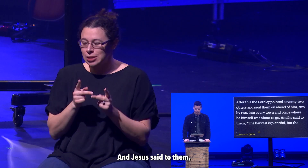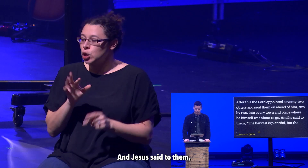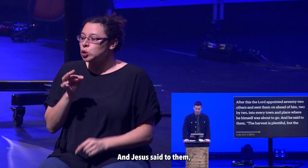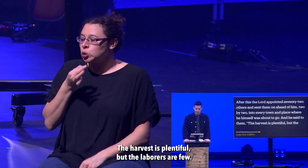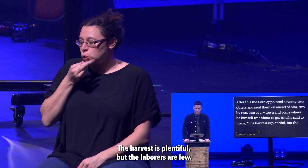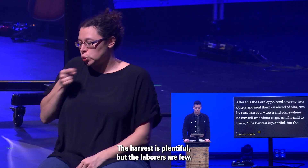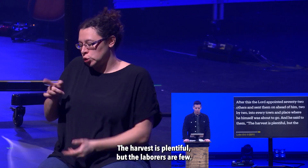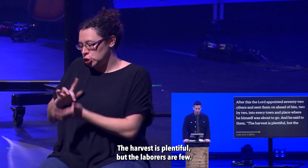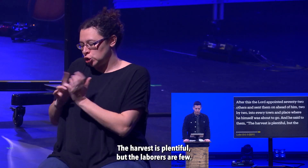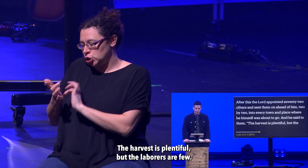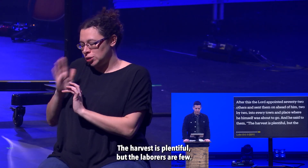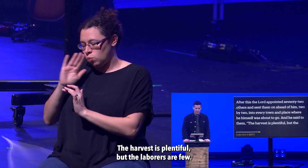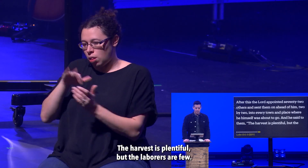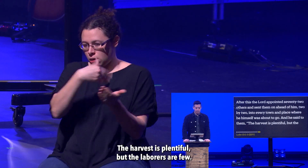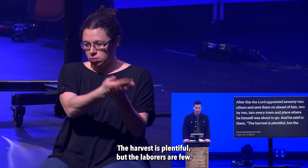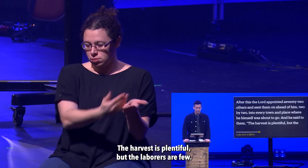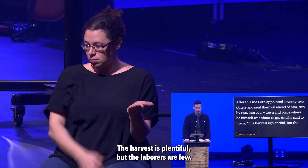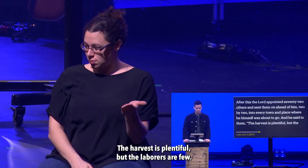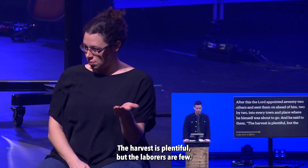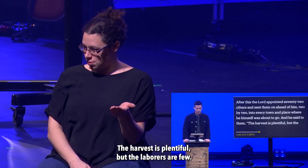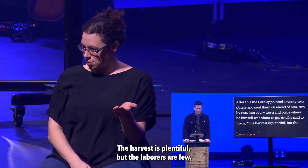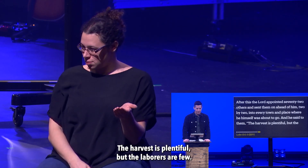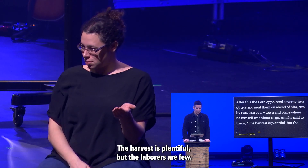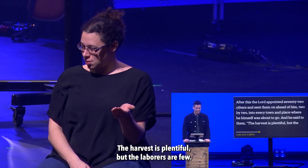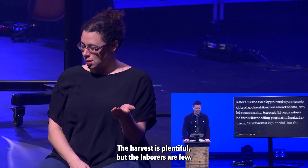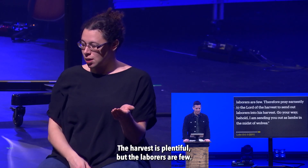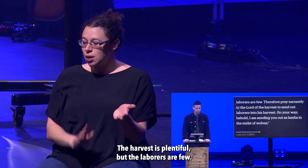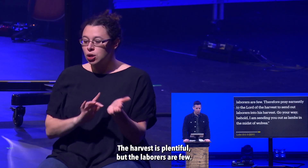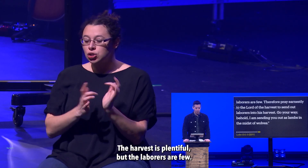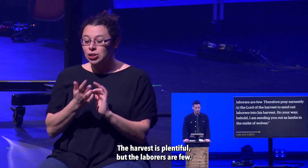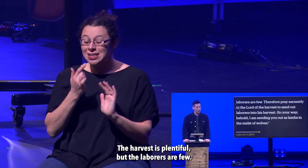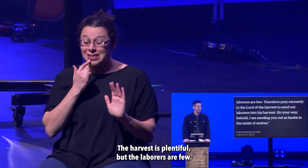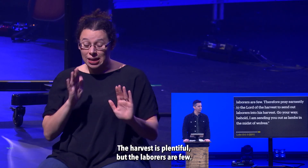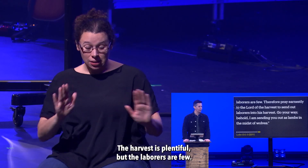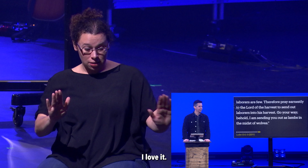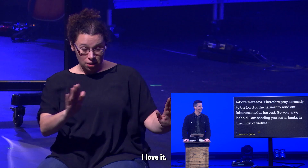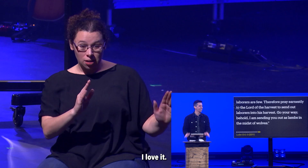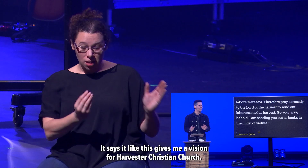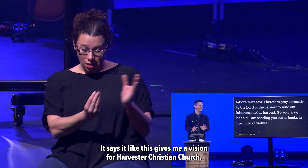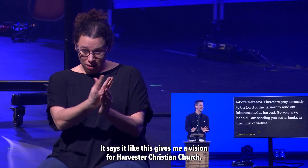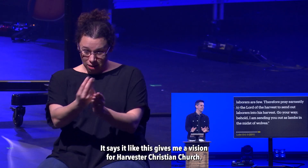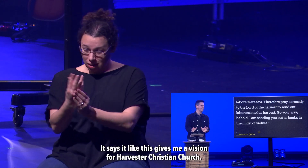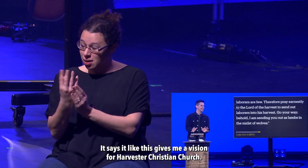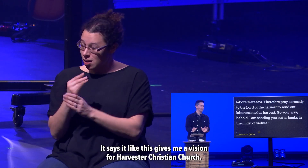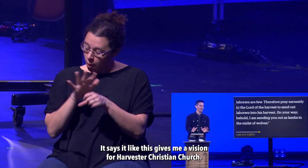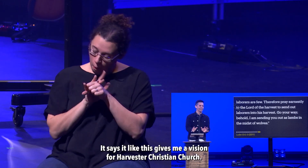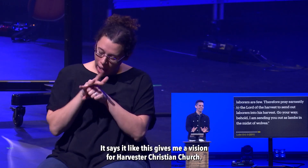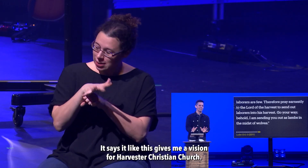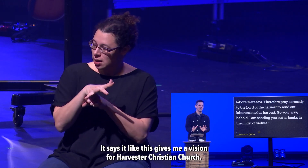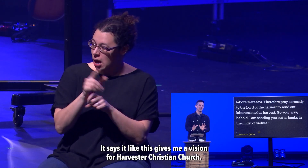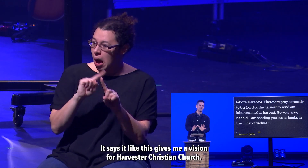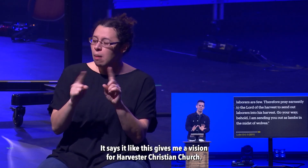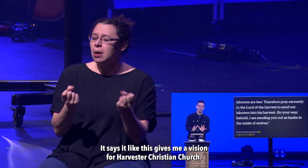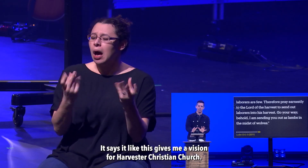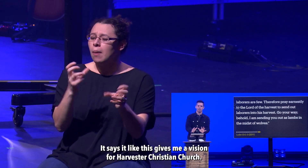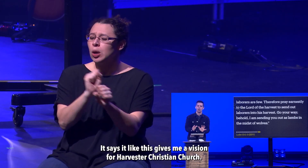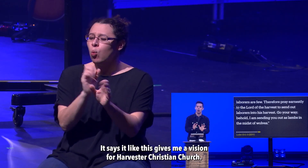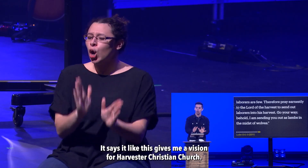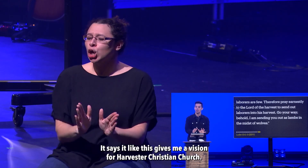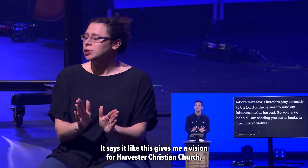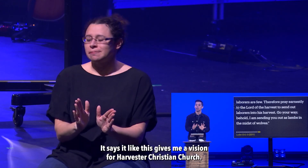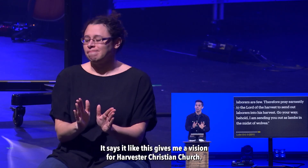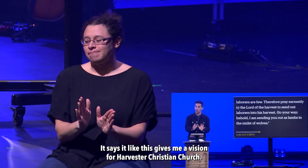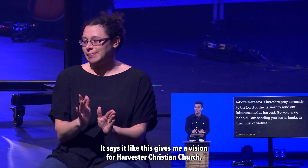them, the harvest is plentiful, but the laborers are few. I love that it says that, like, this just gives me a vision